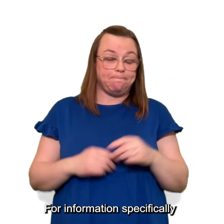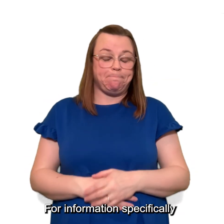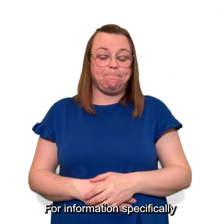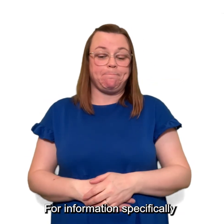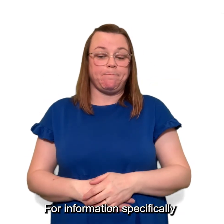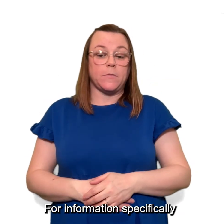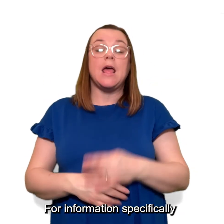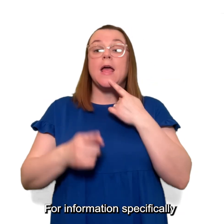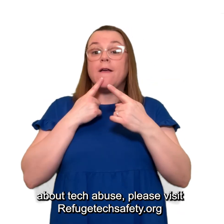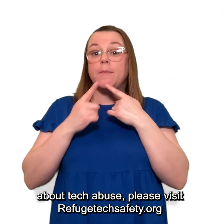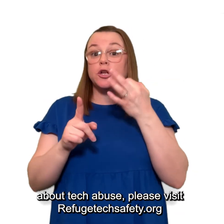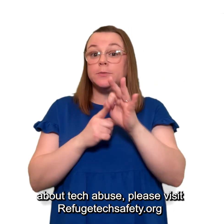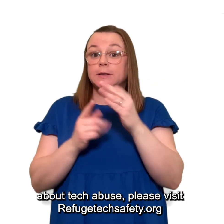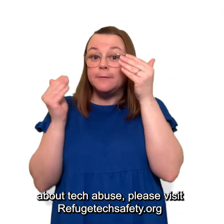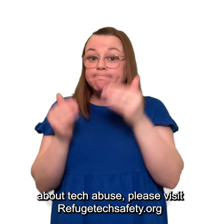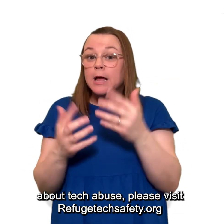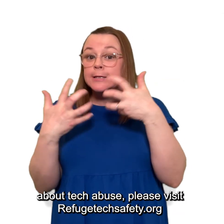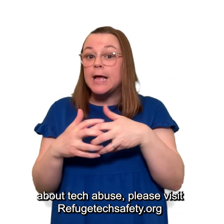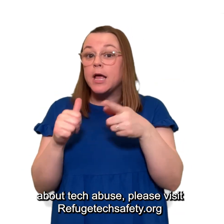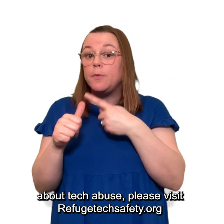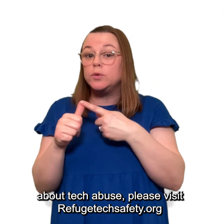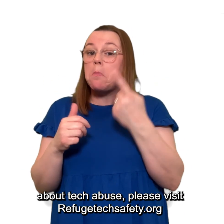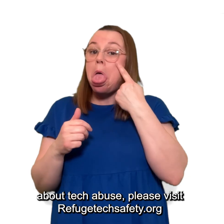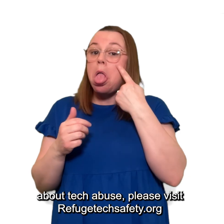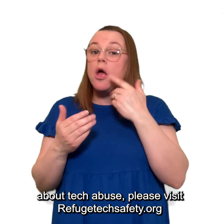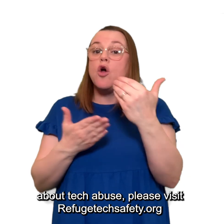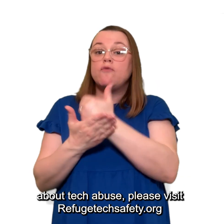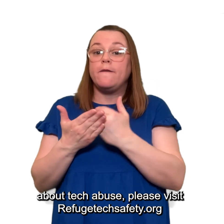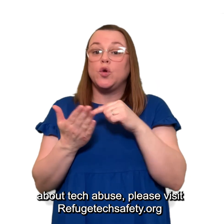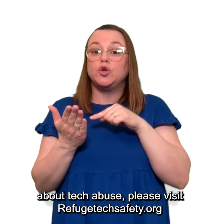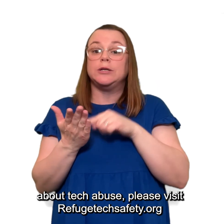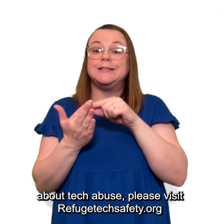For information specifically about tech abuse, please visit